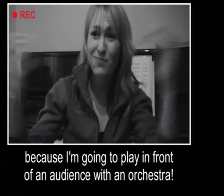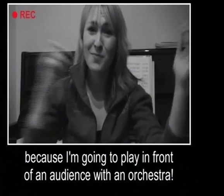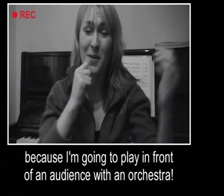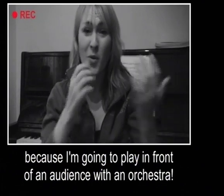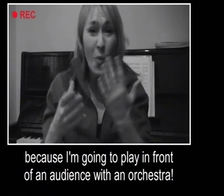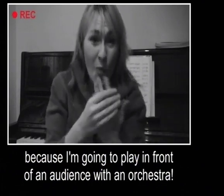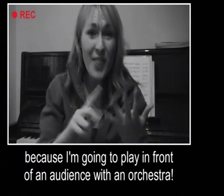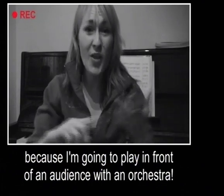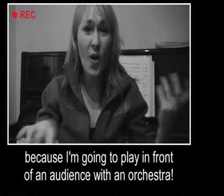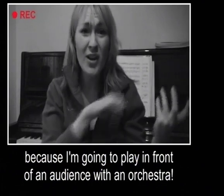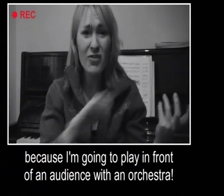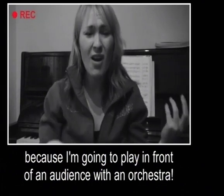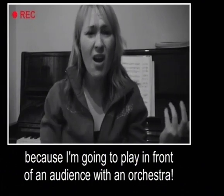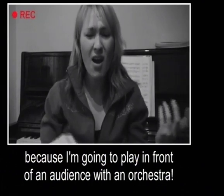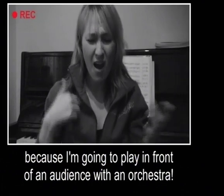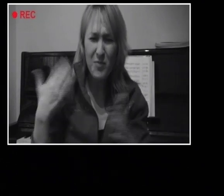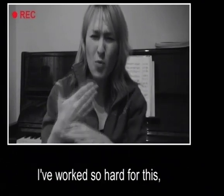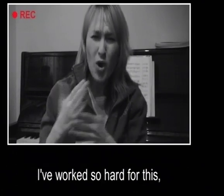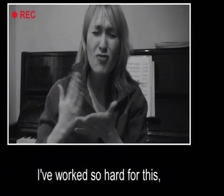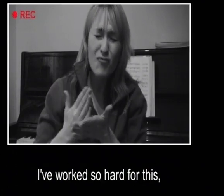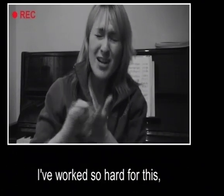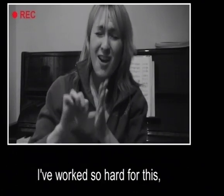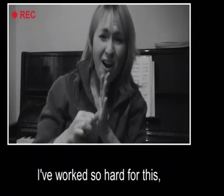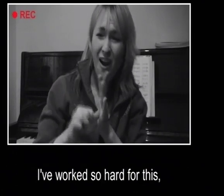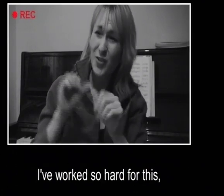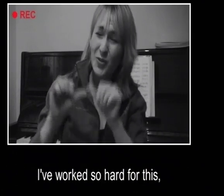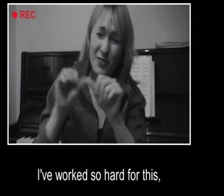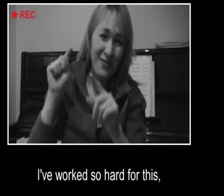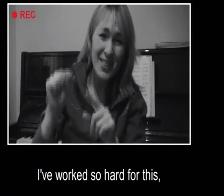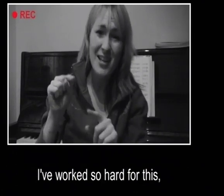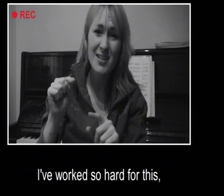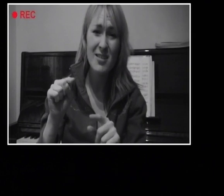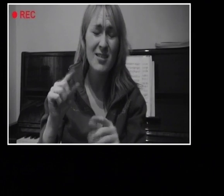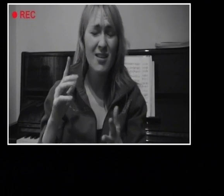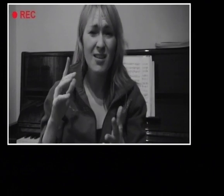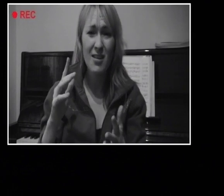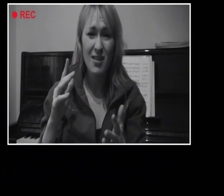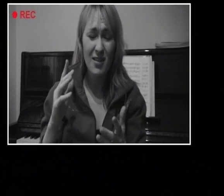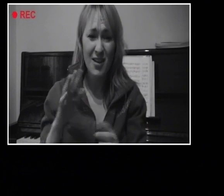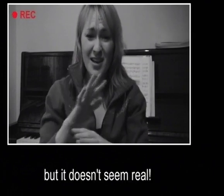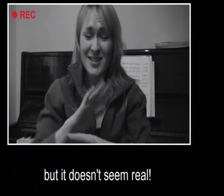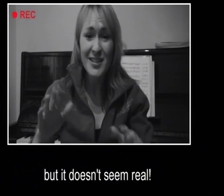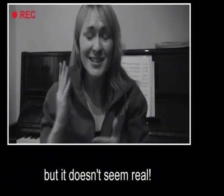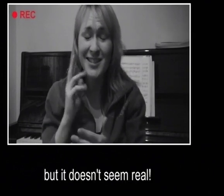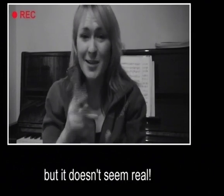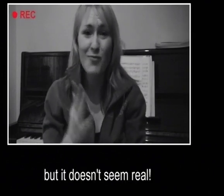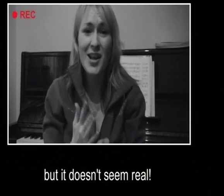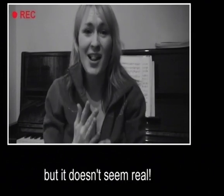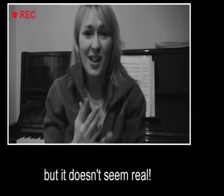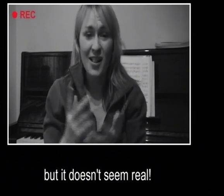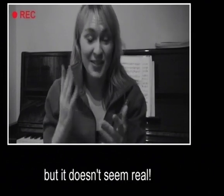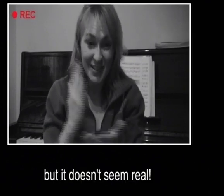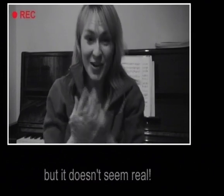of the audience with the orchestra. I've worked so hard for this, but it doesn't seem